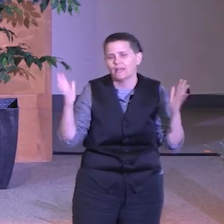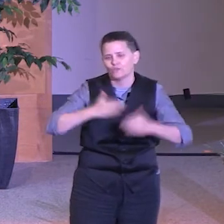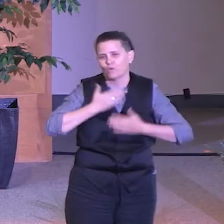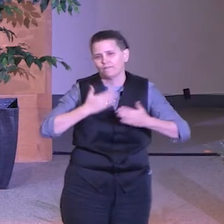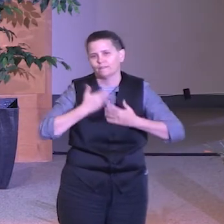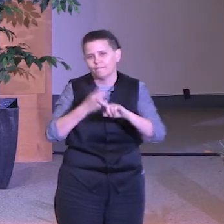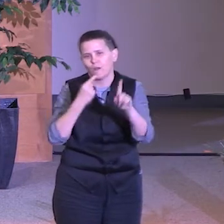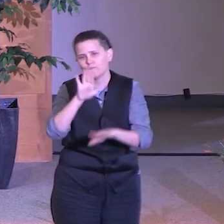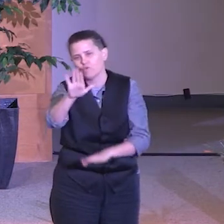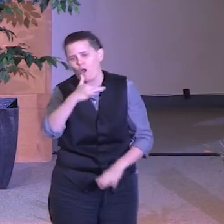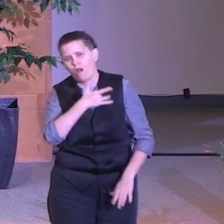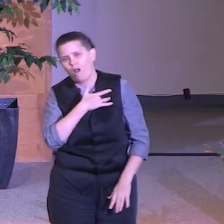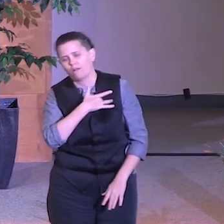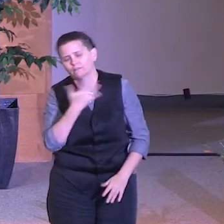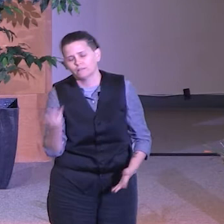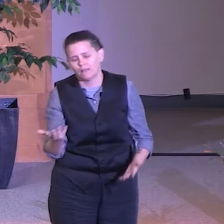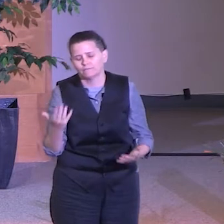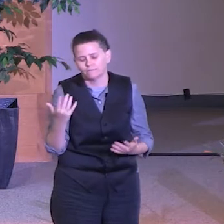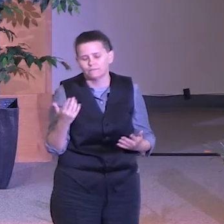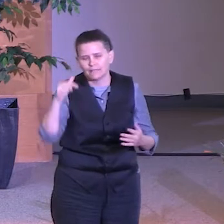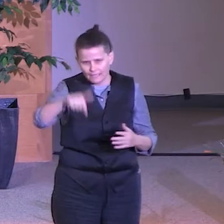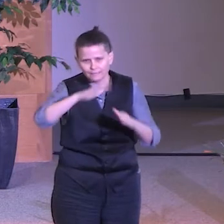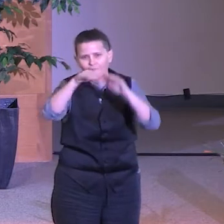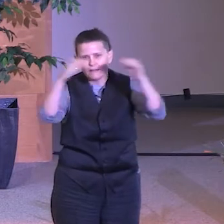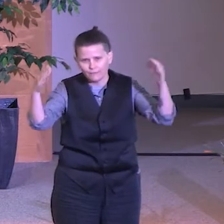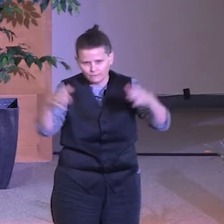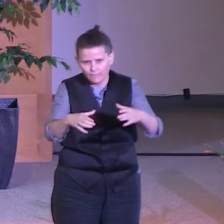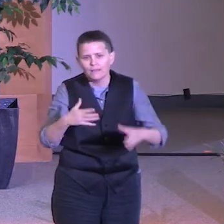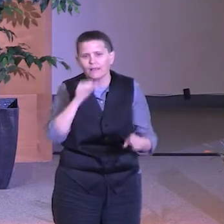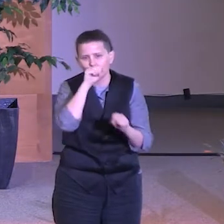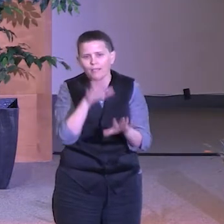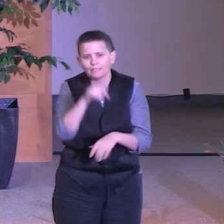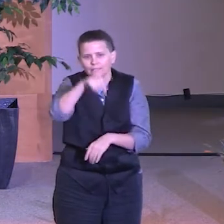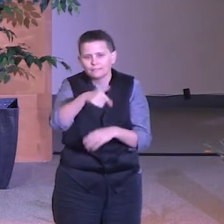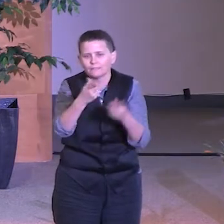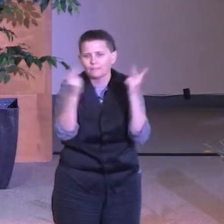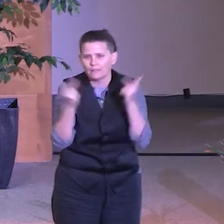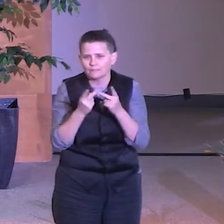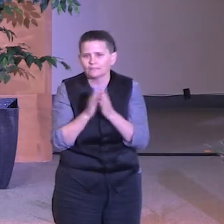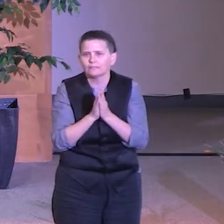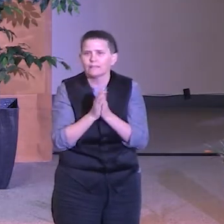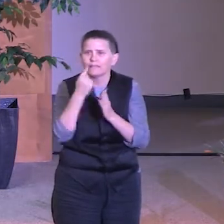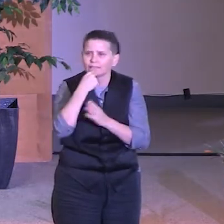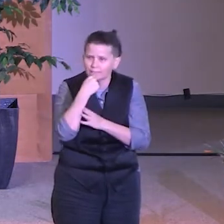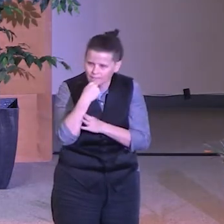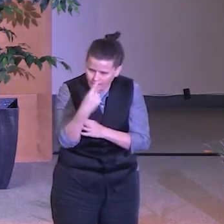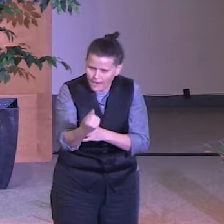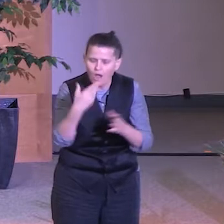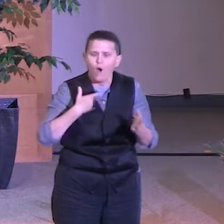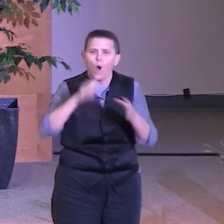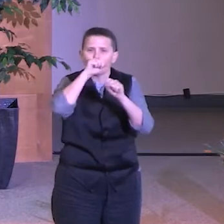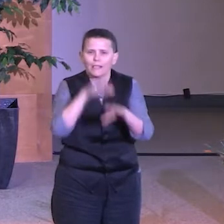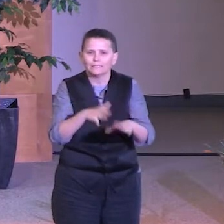heart into this heaven. And then the blessings will go forth. So let us say our divine blessing